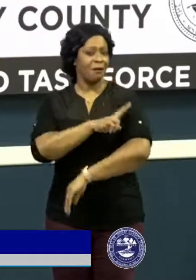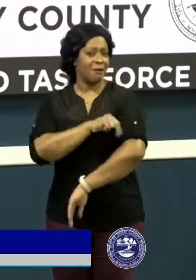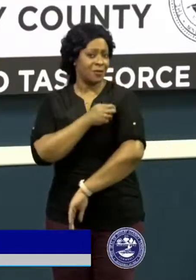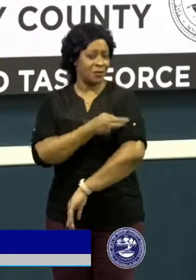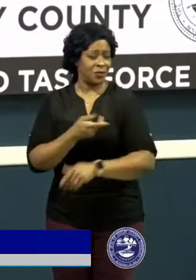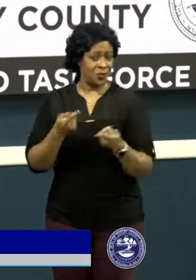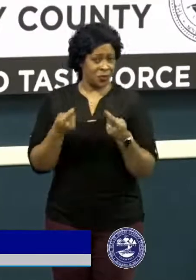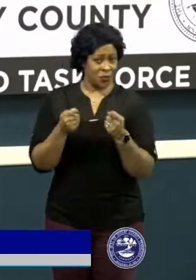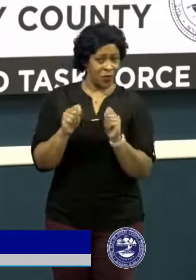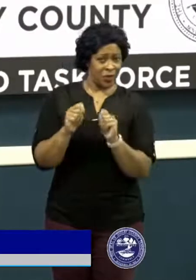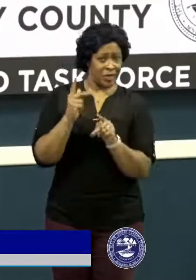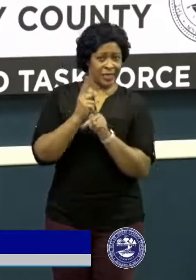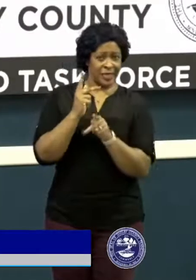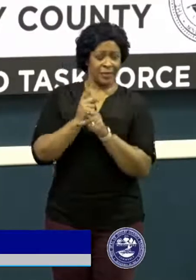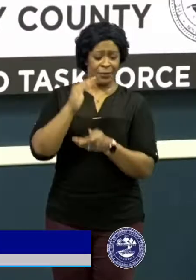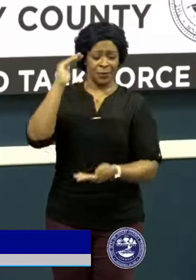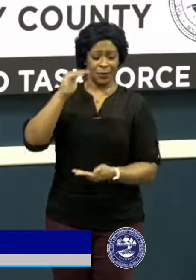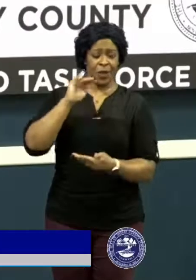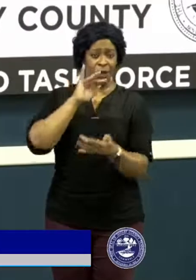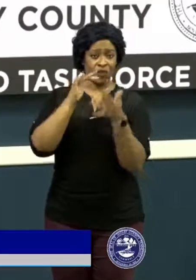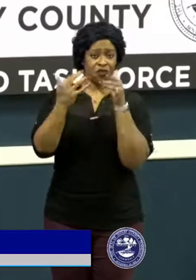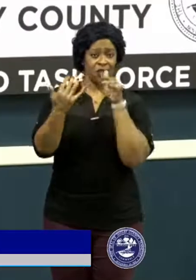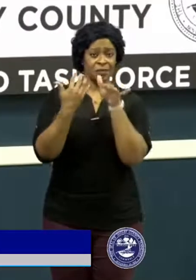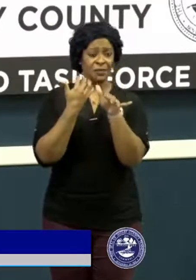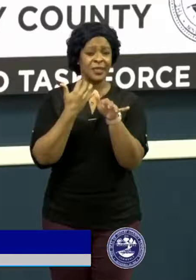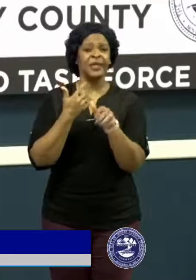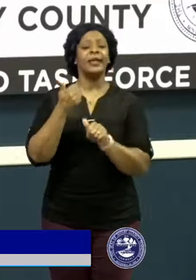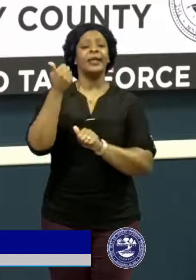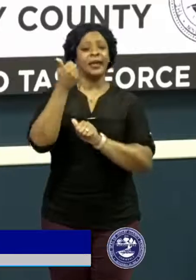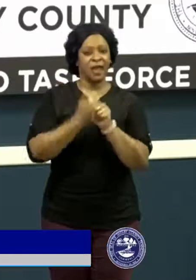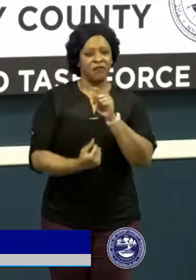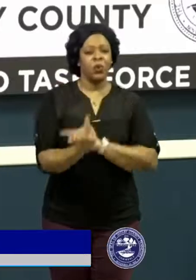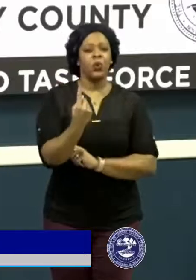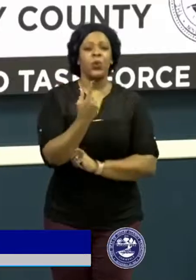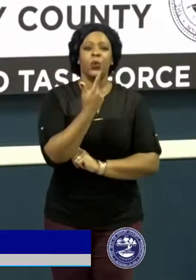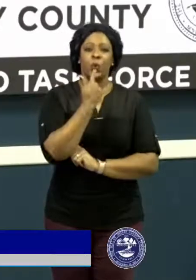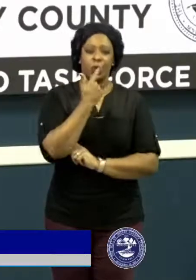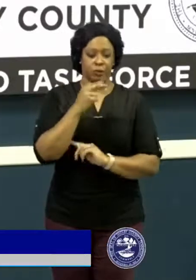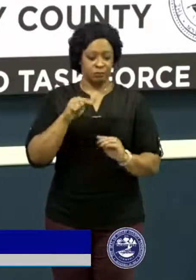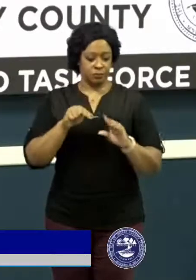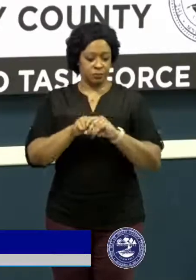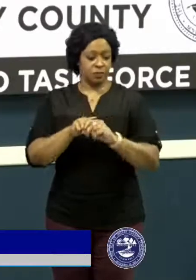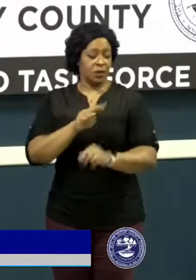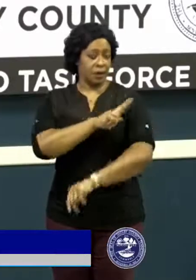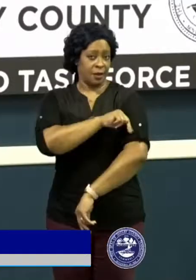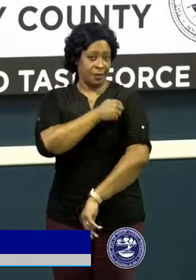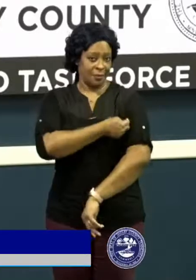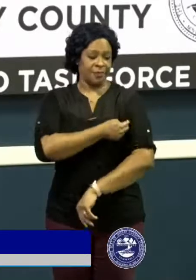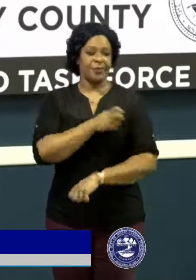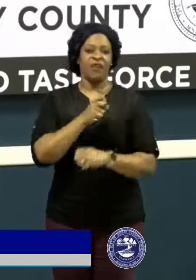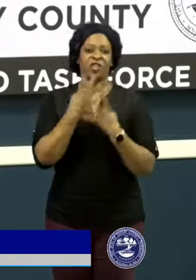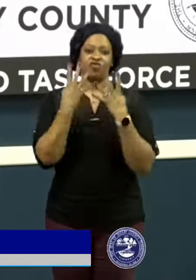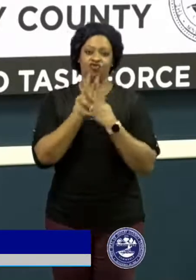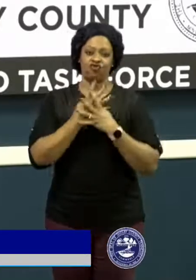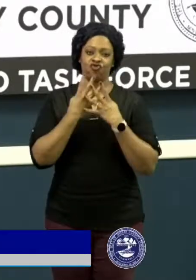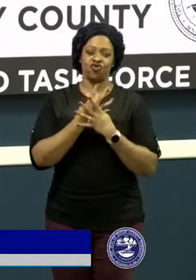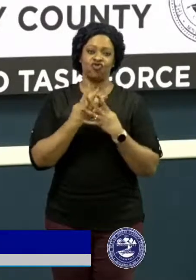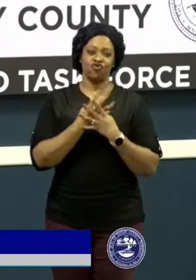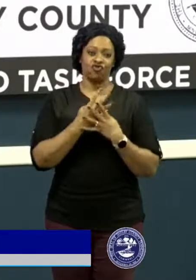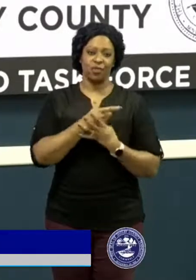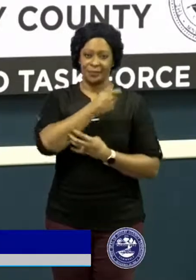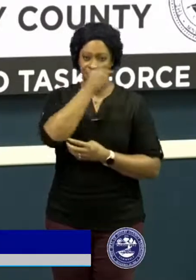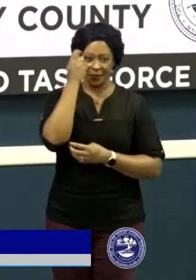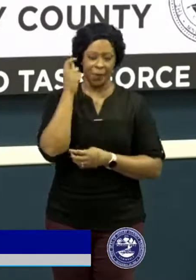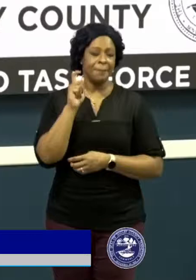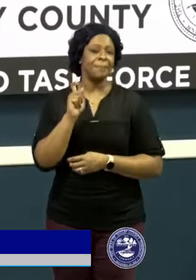hospital tries to keep down transmission is that everybody who is admitted to the hospital gets screened. And so, yes,